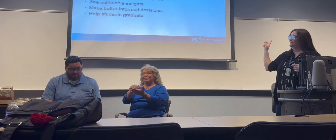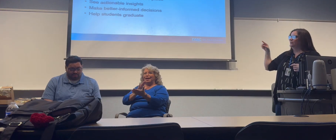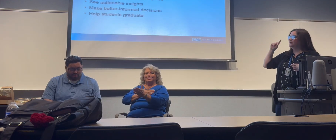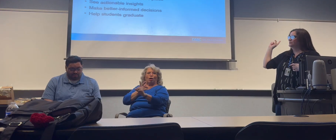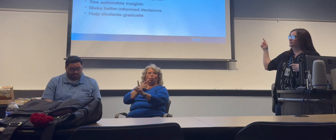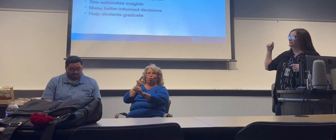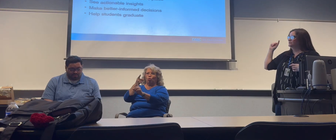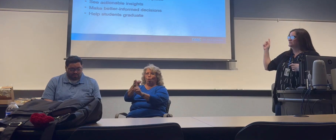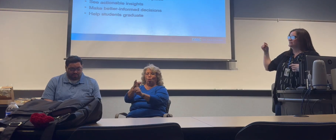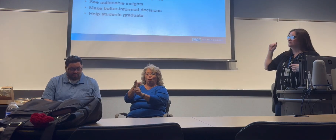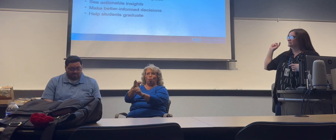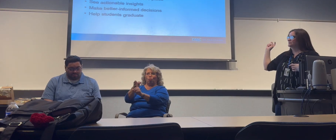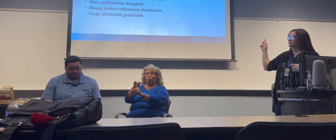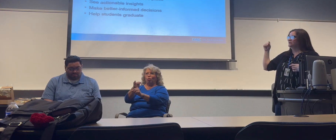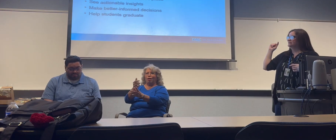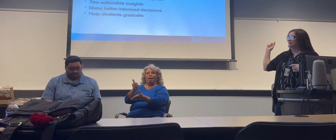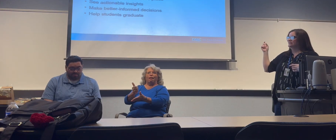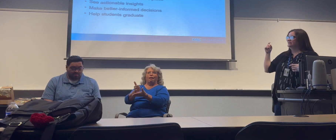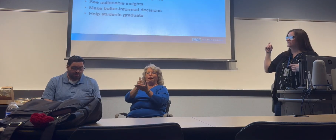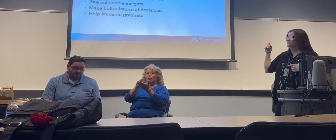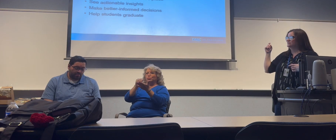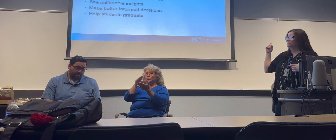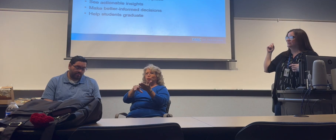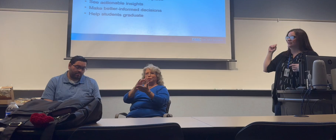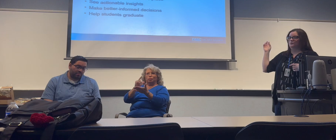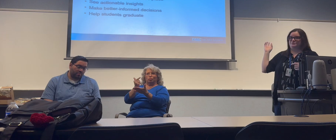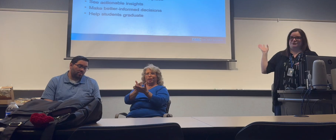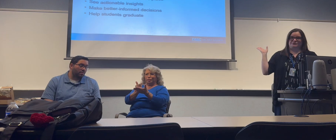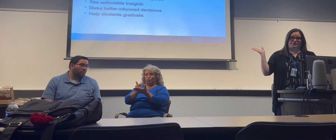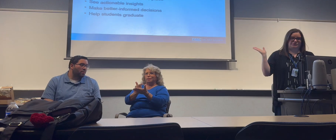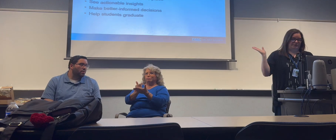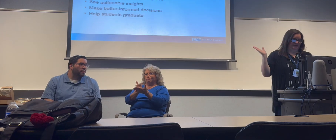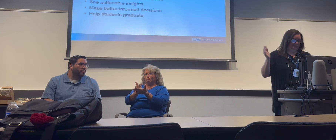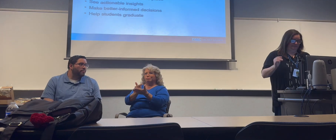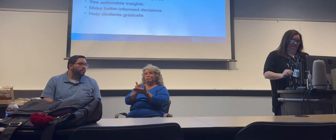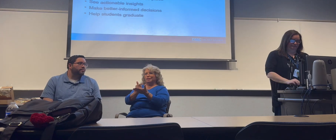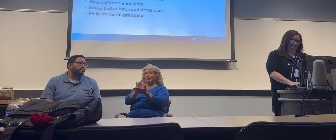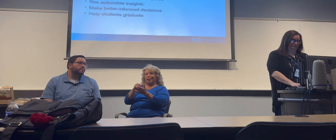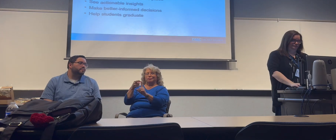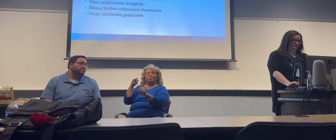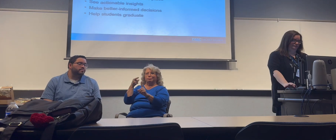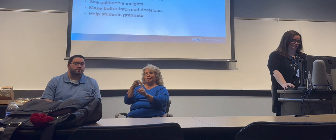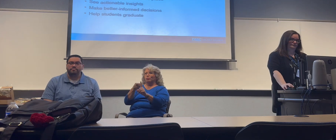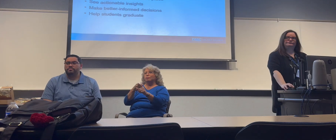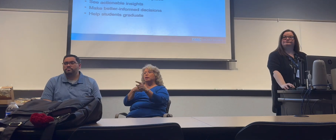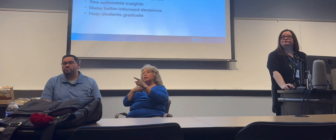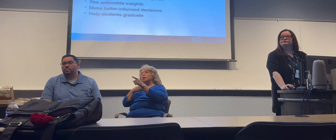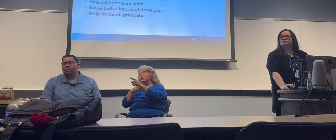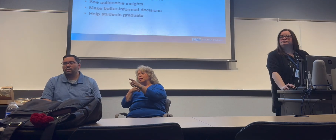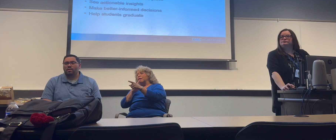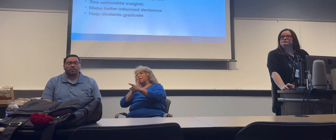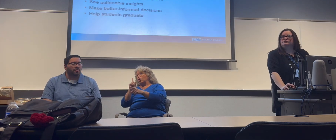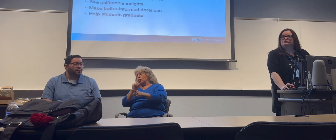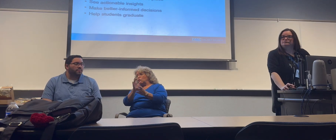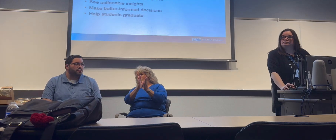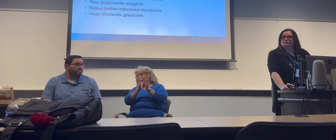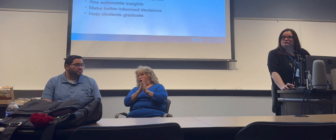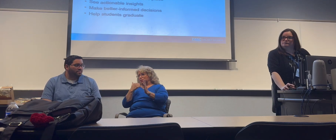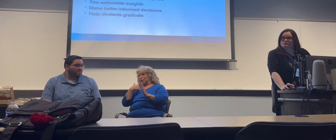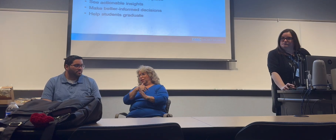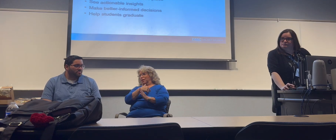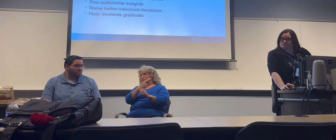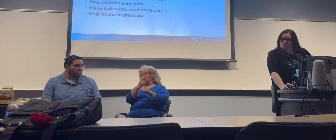of everybody using this and putting data in here, is we can help students graduate. So are you asking for us to be